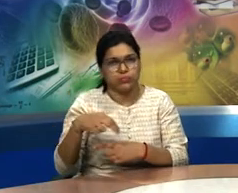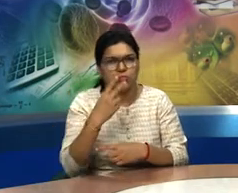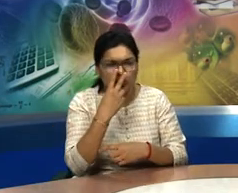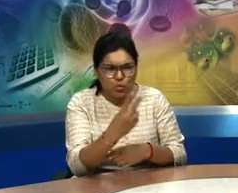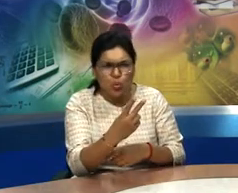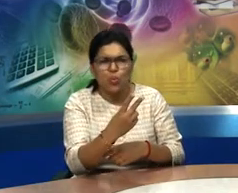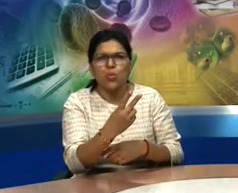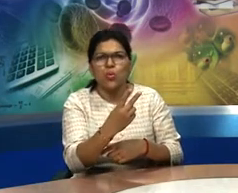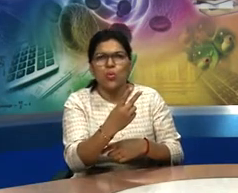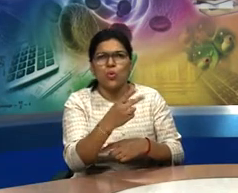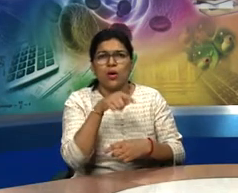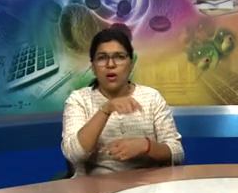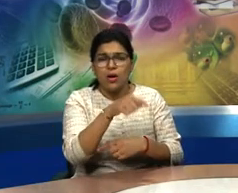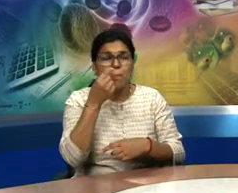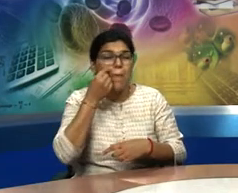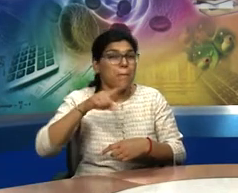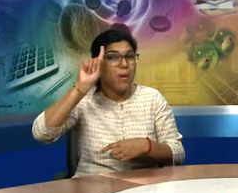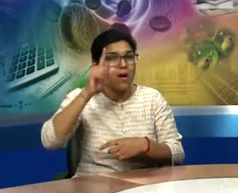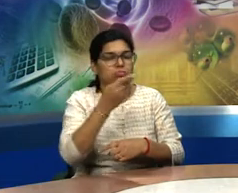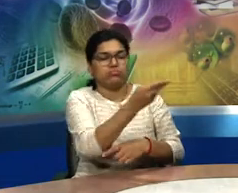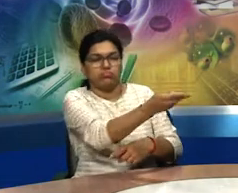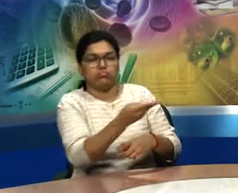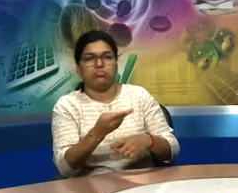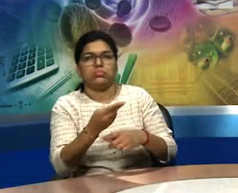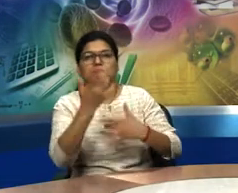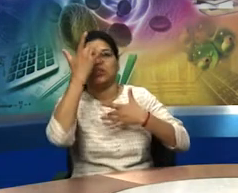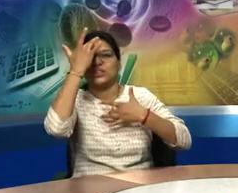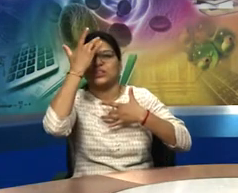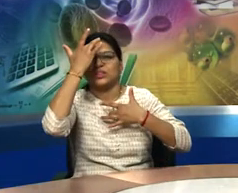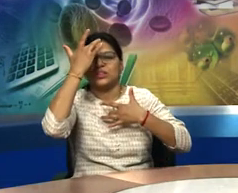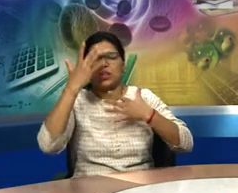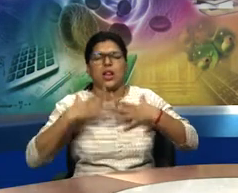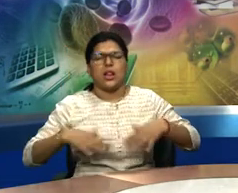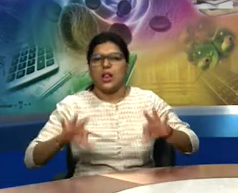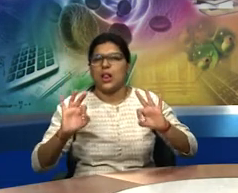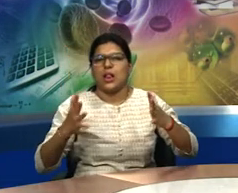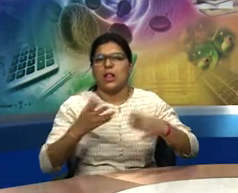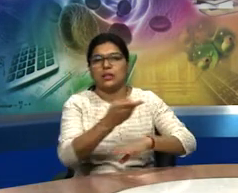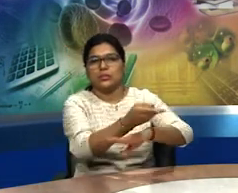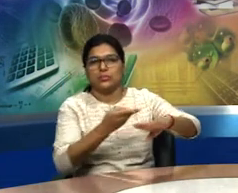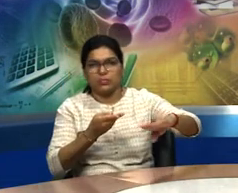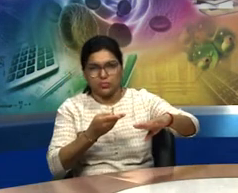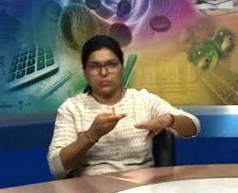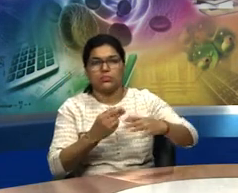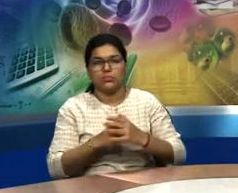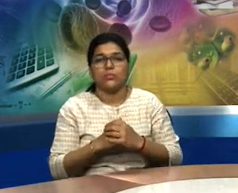Gandhiji was trembling as he handed the confession to his father.